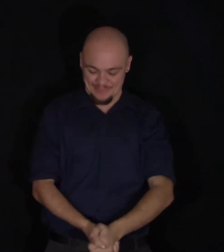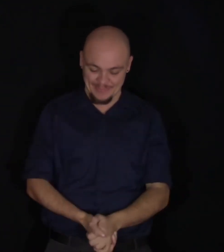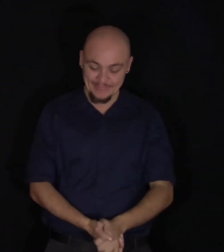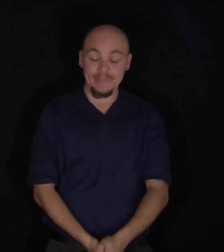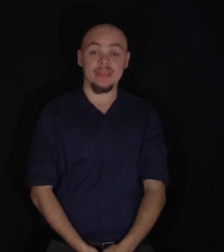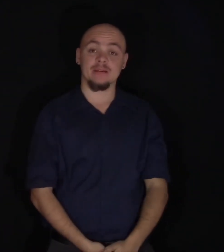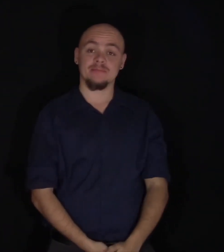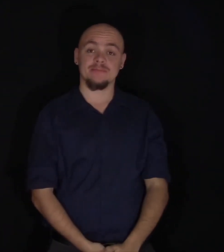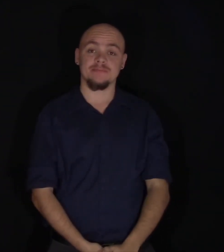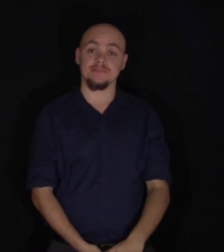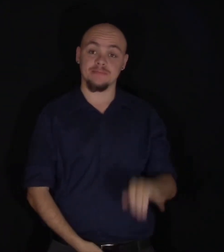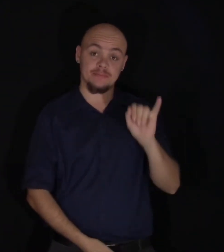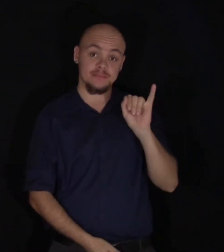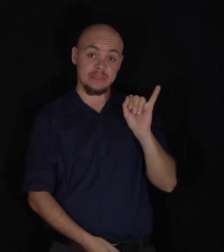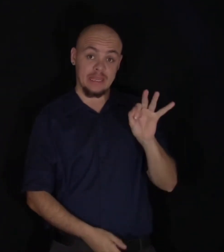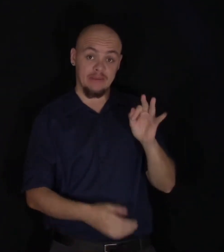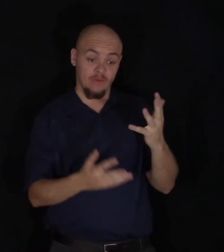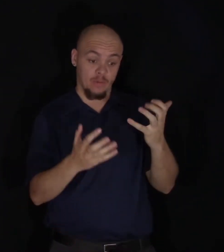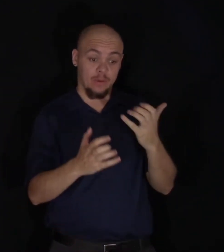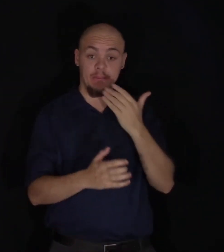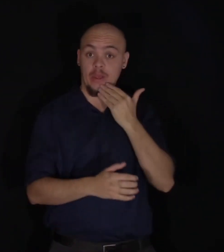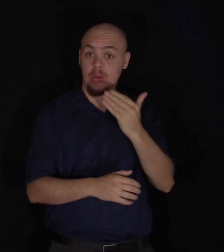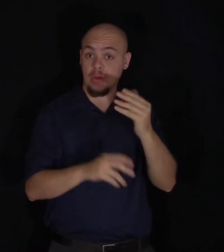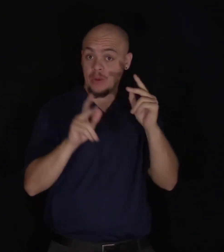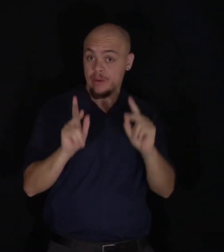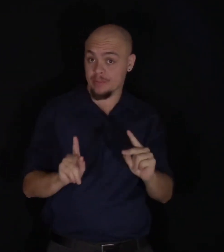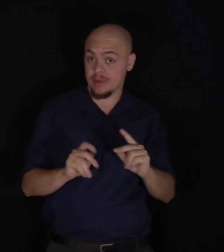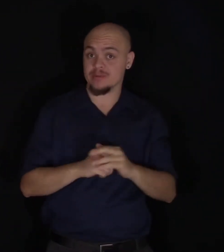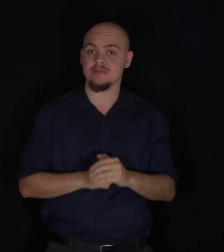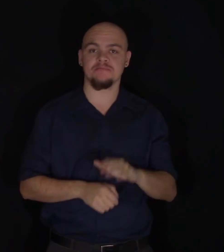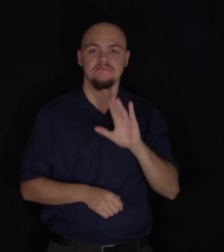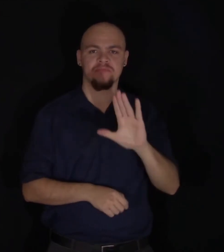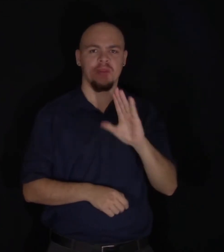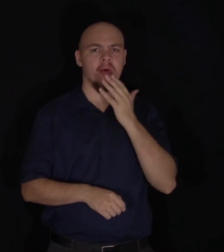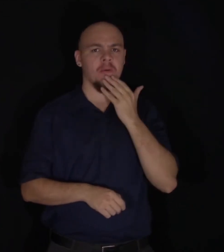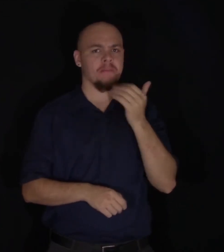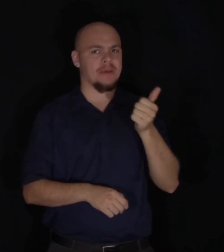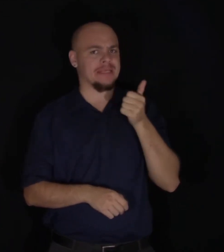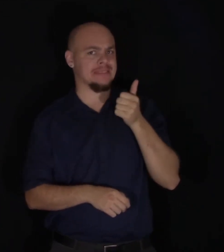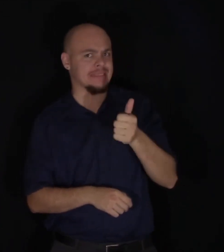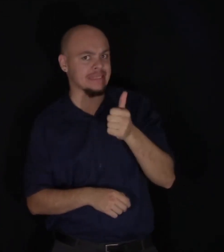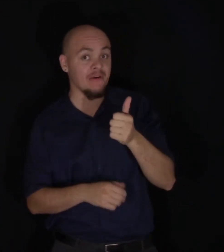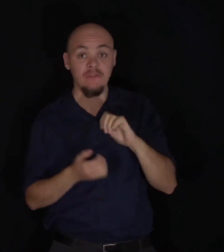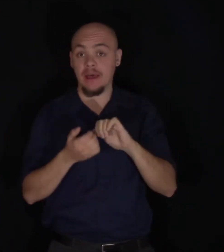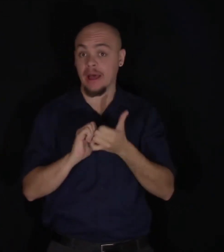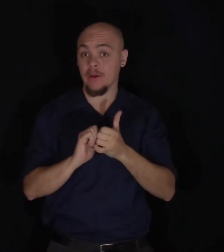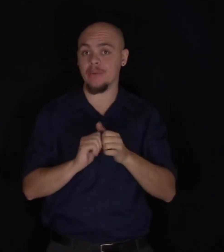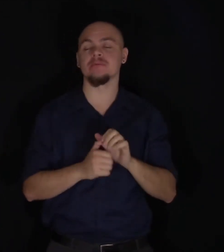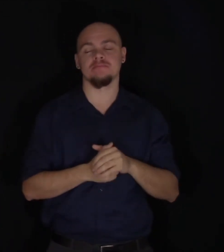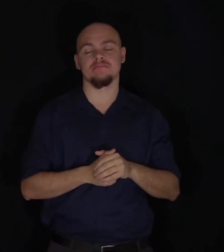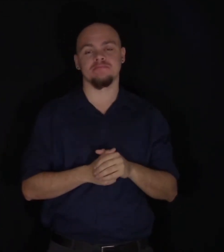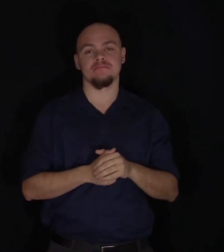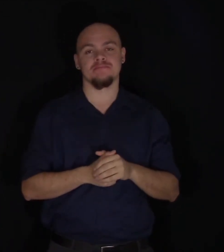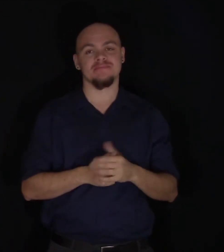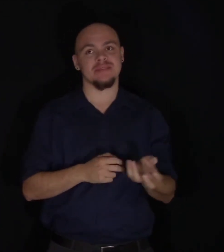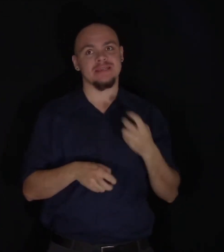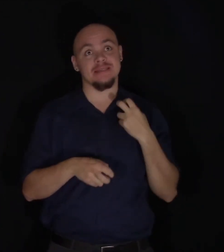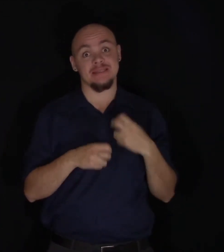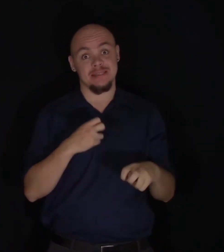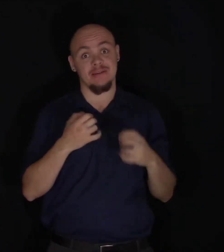If you're trying to be a good person, if you want to be your best possible self, these are pretty tough